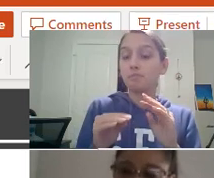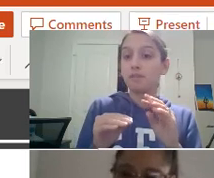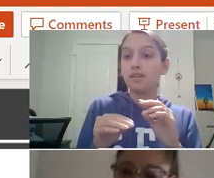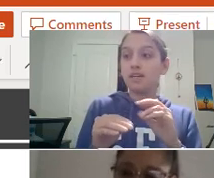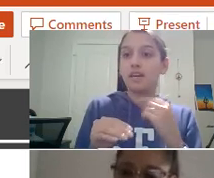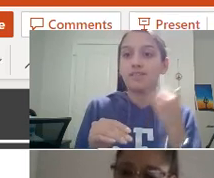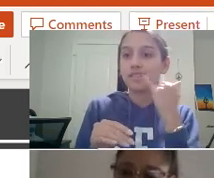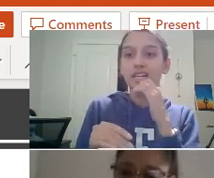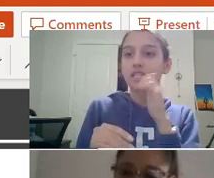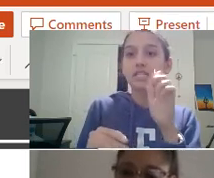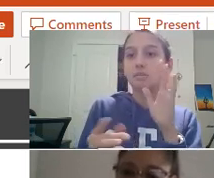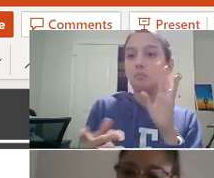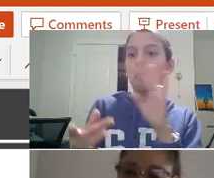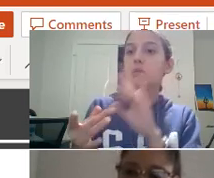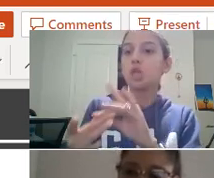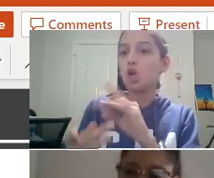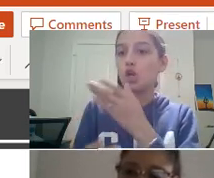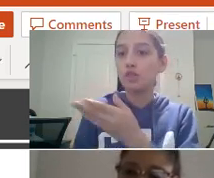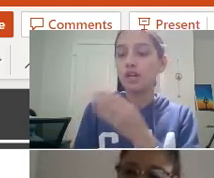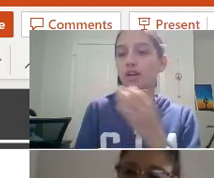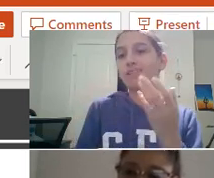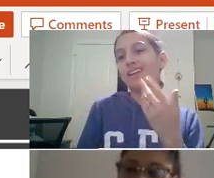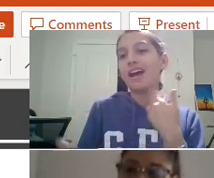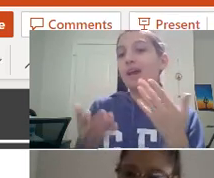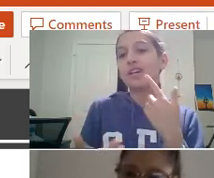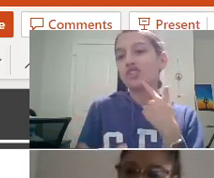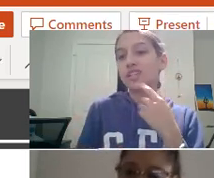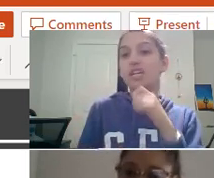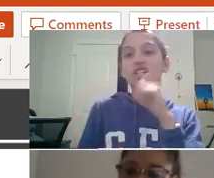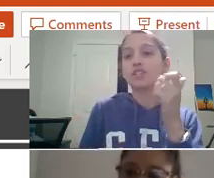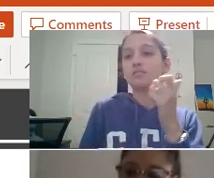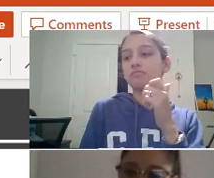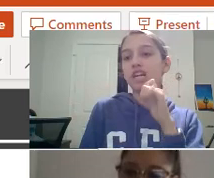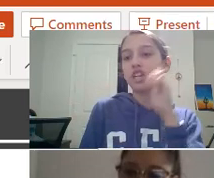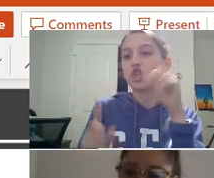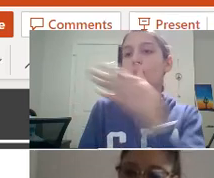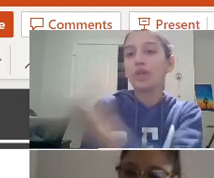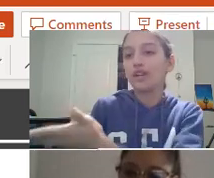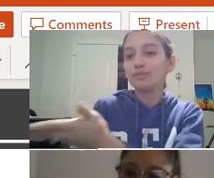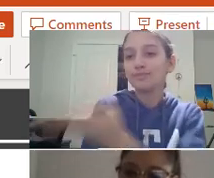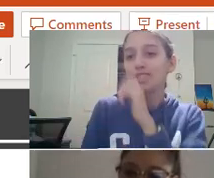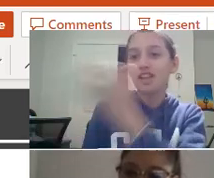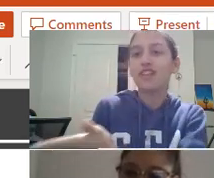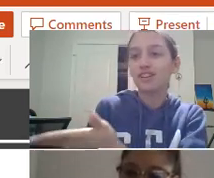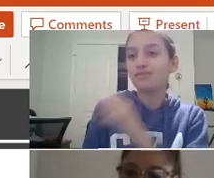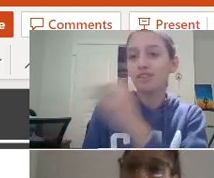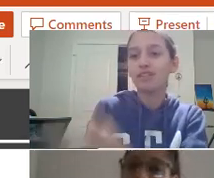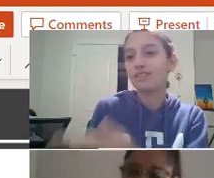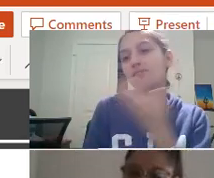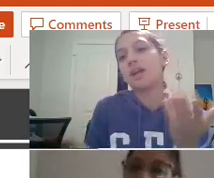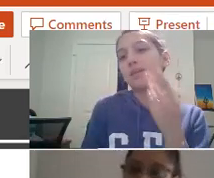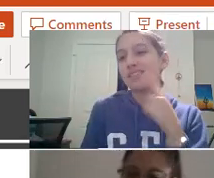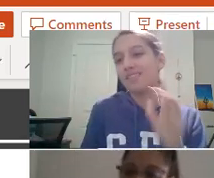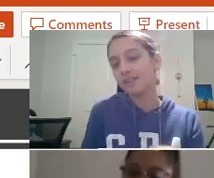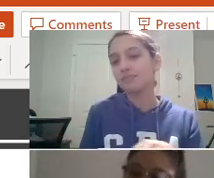and if I say it doesn't belong there, I might just say it doesn't go there. It's not there, not